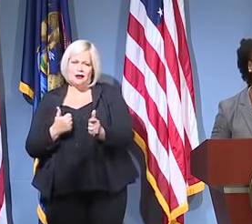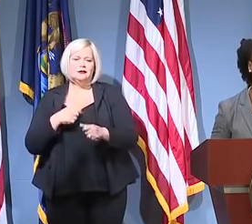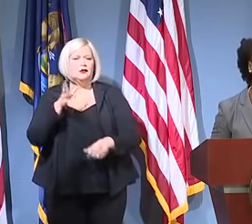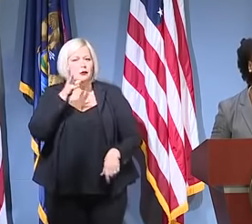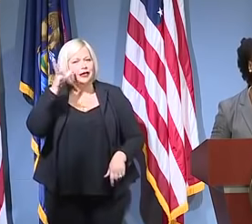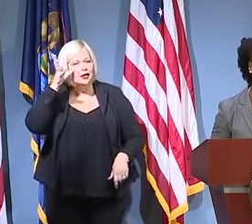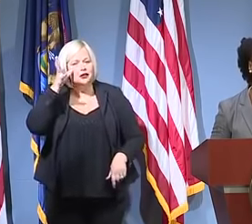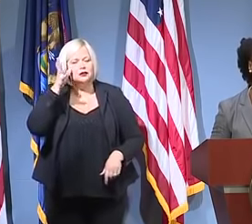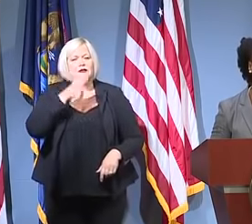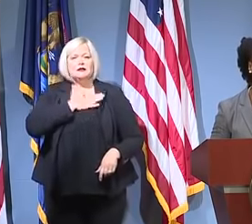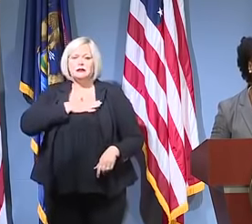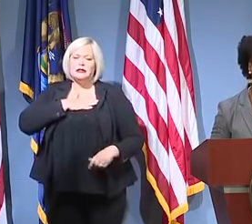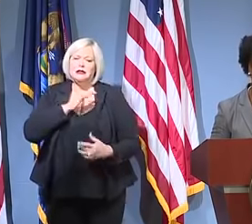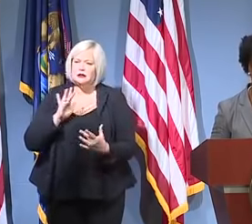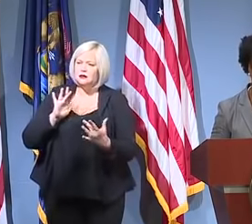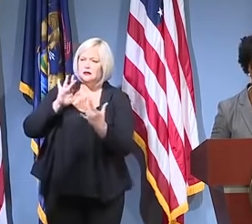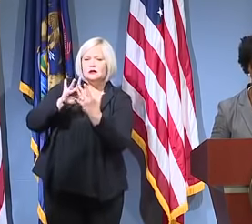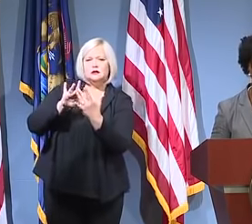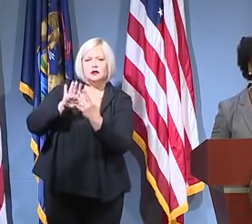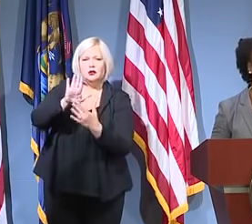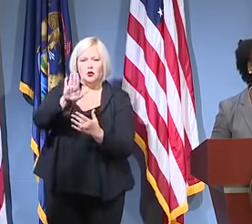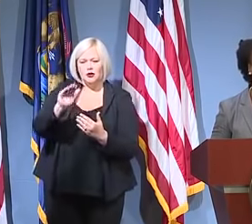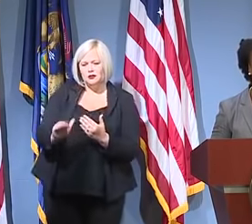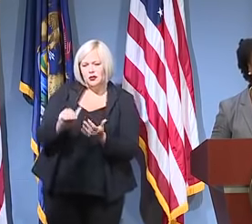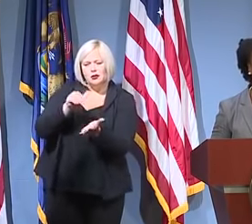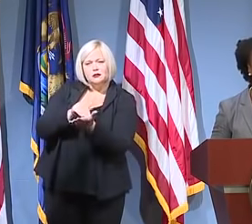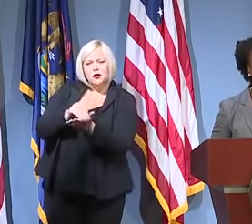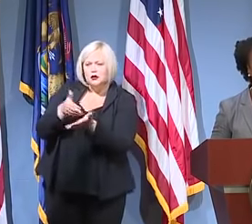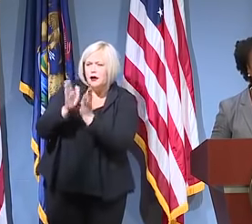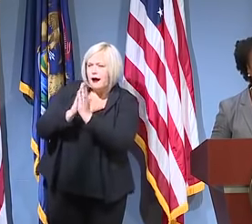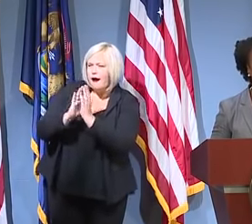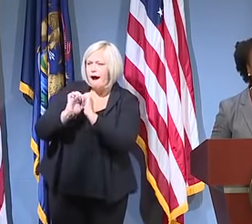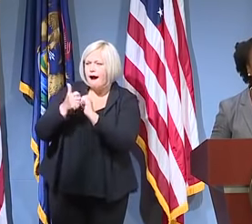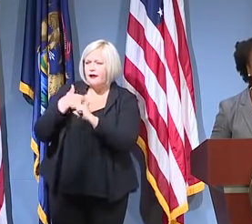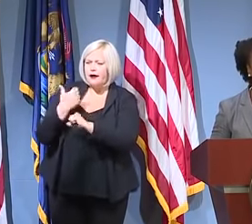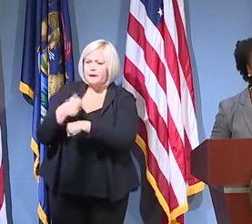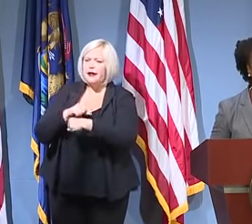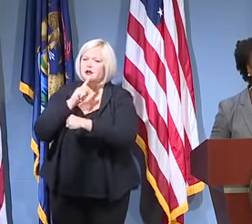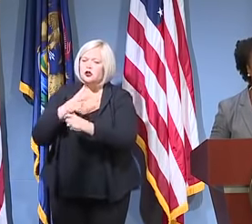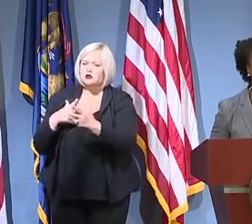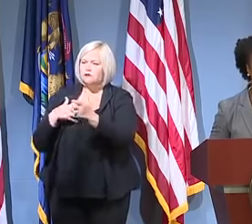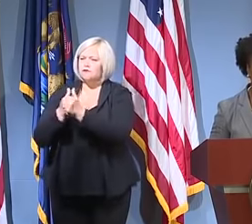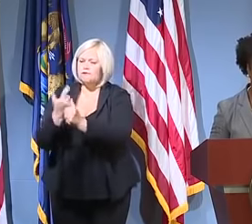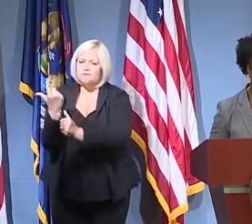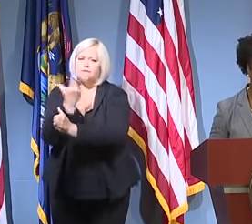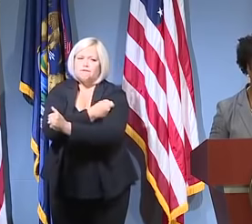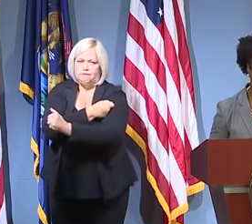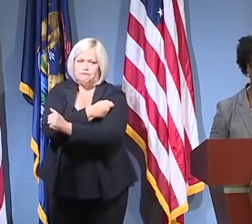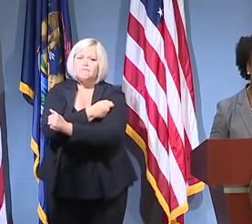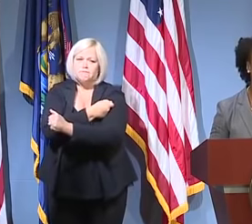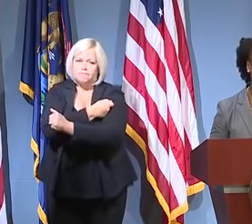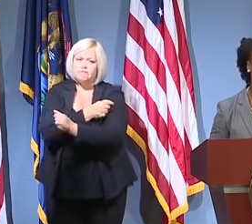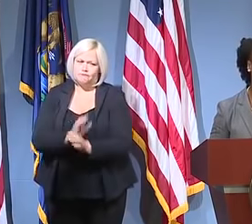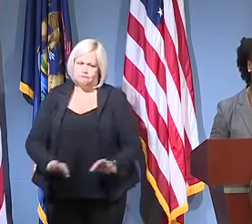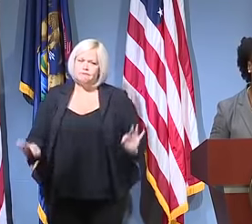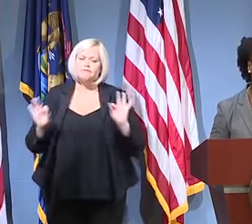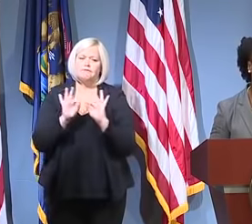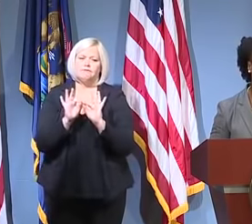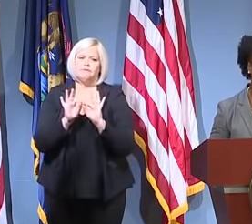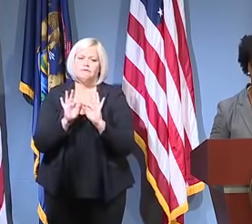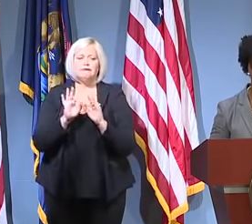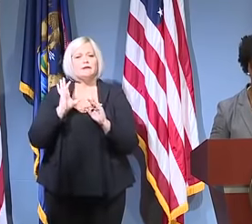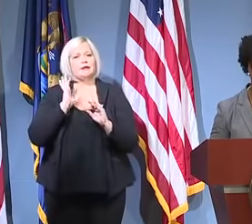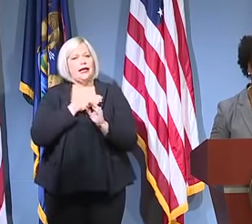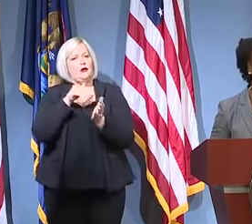parents, reach out to your child's doctor to ask about immunizations and to make sure that they are up to date. Our